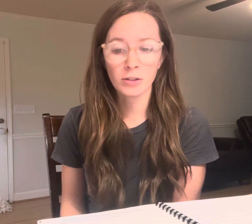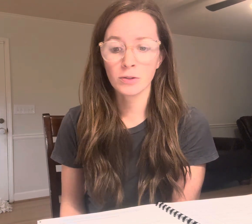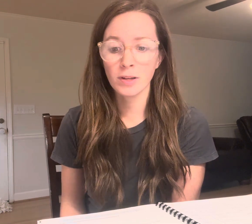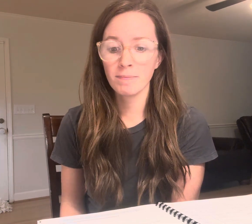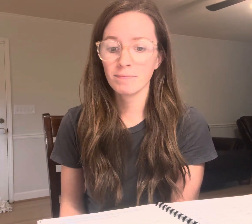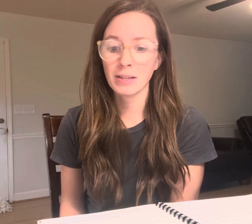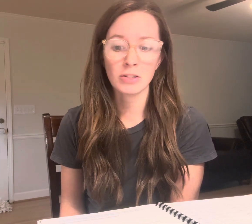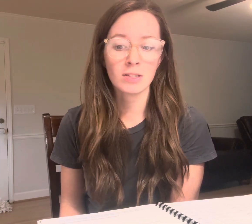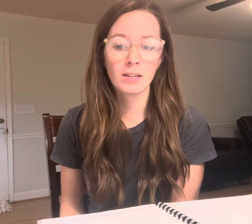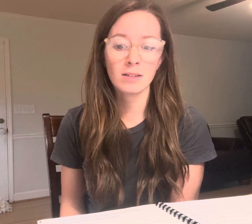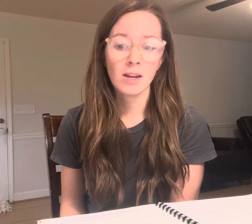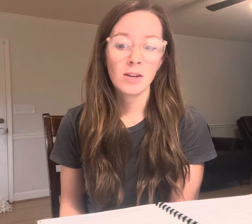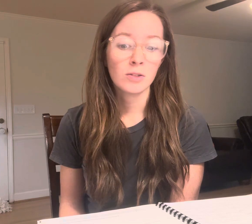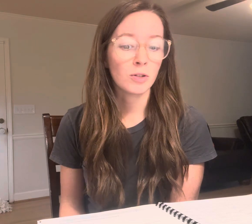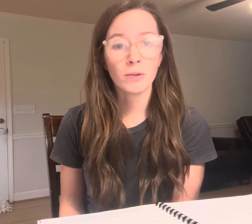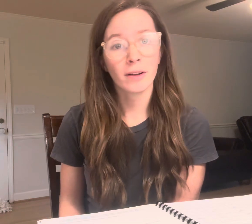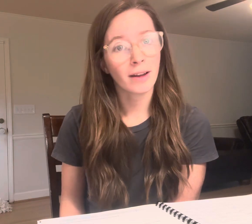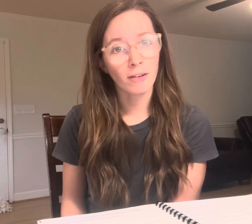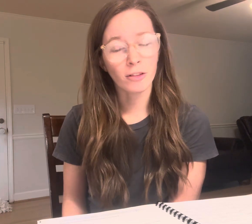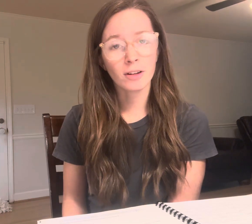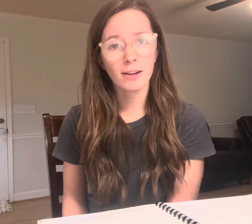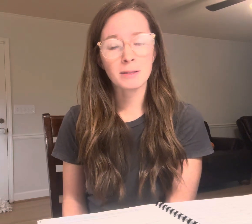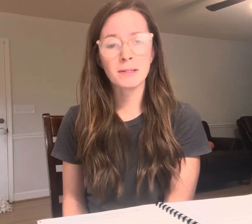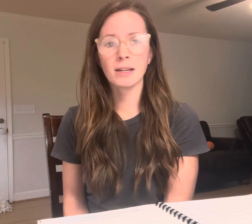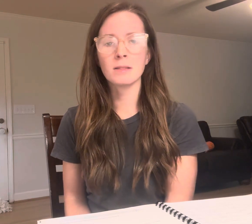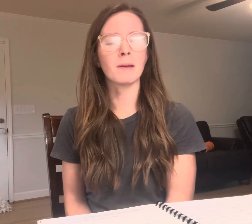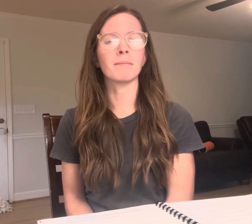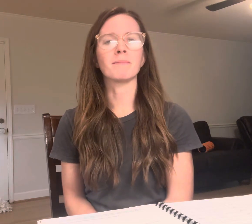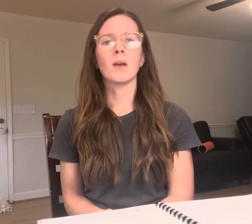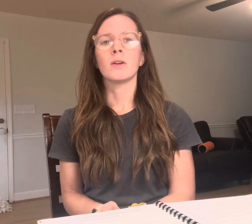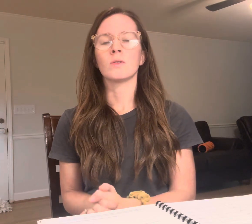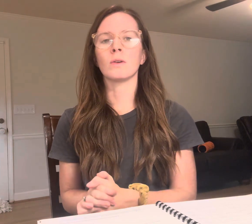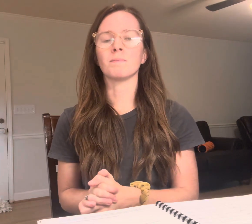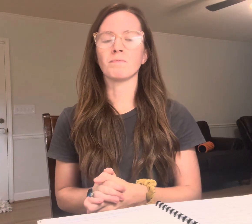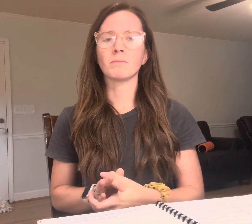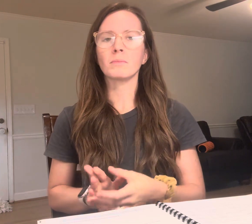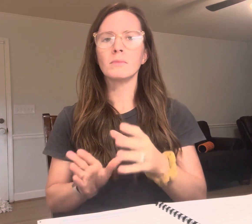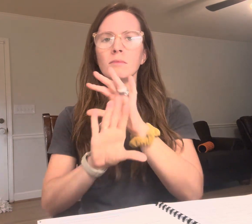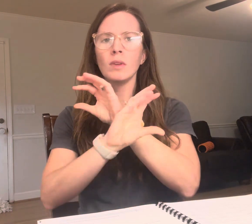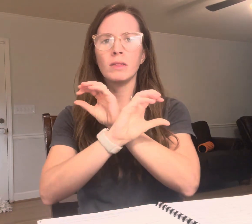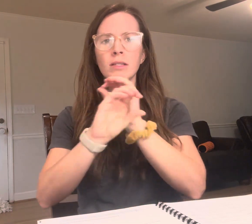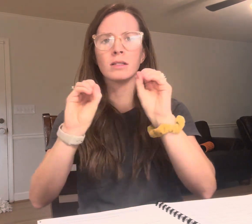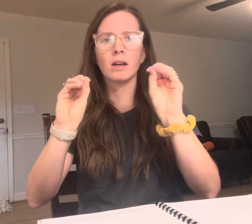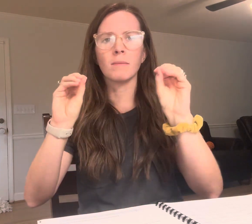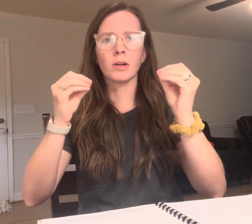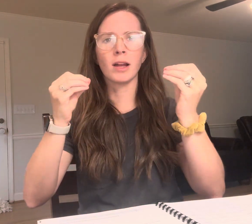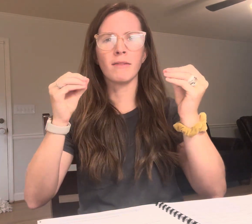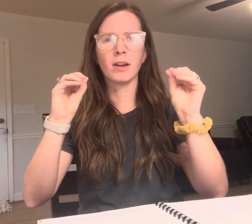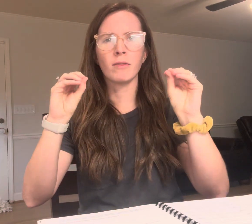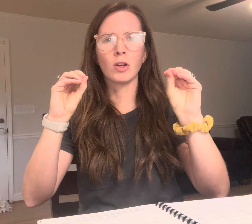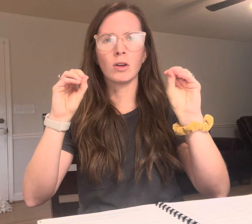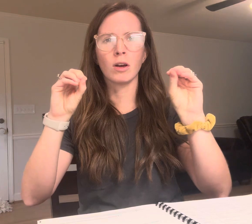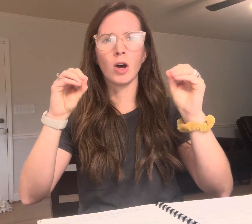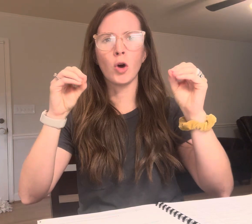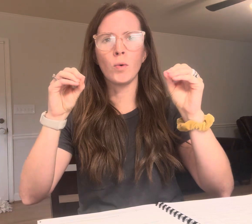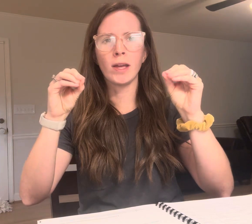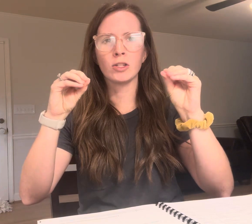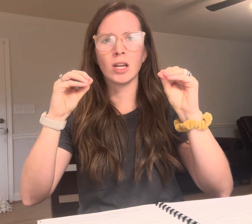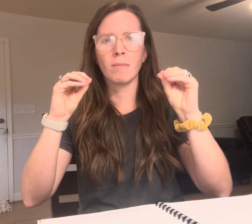3. It just says, do not have other gods besides me. So this, you're going to have kind of a O hand shape, kind